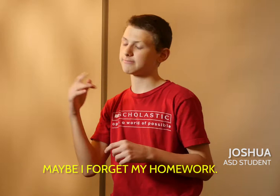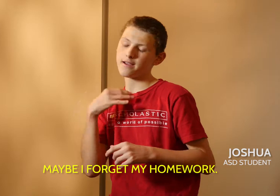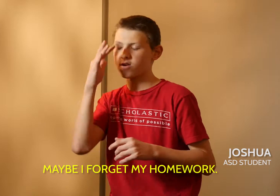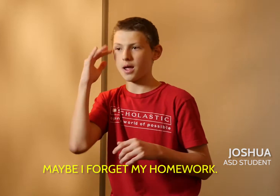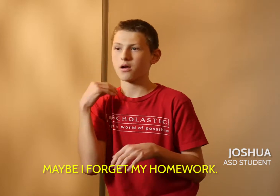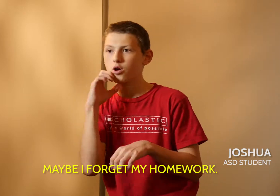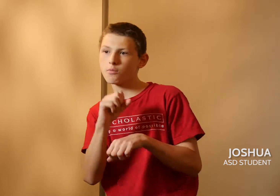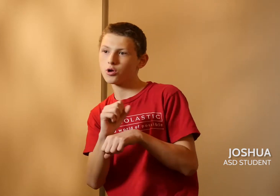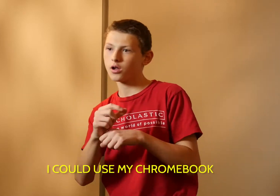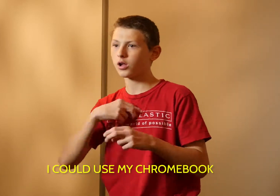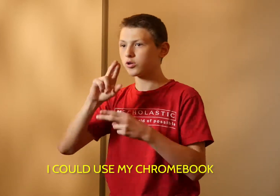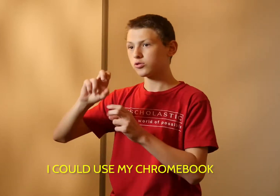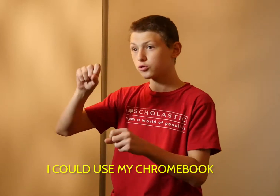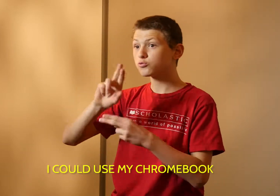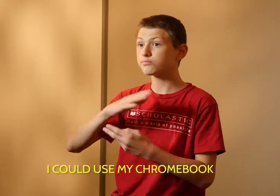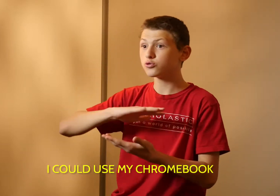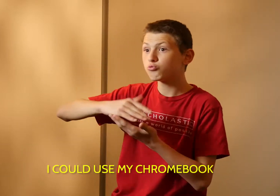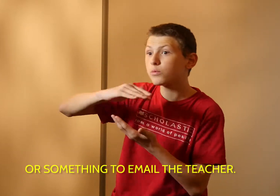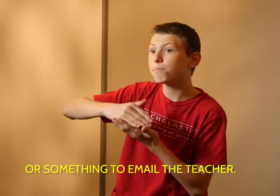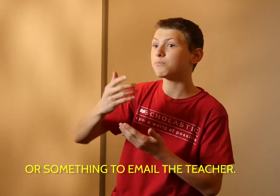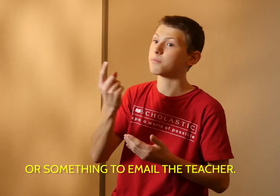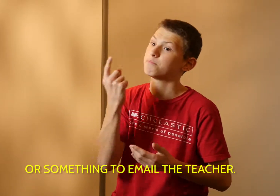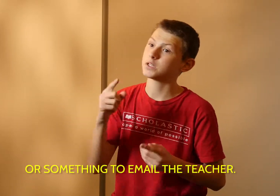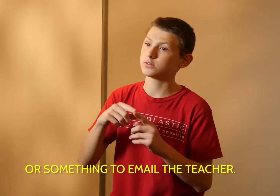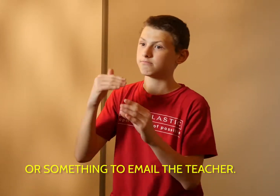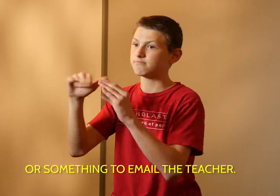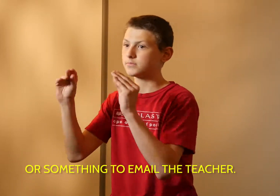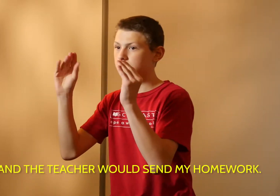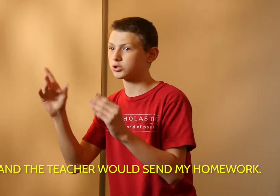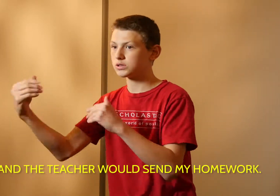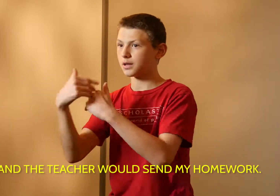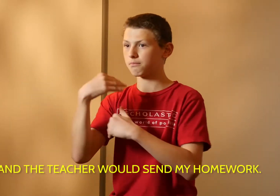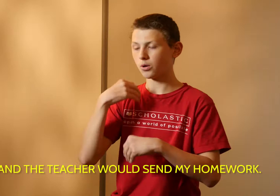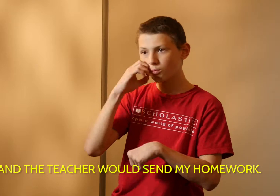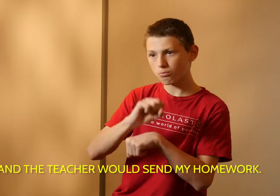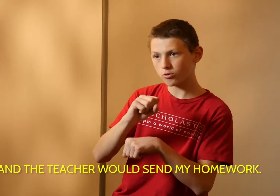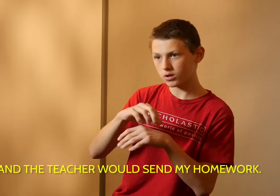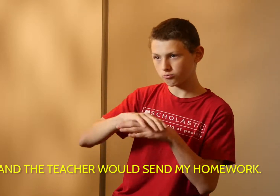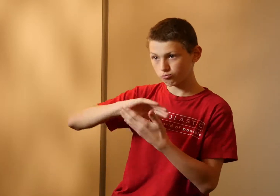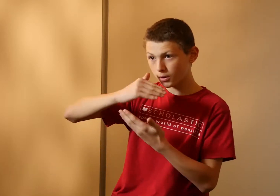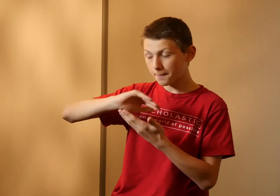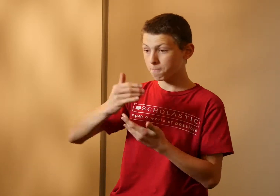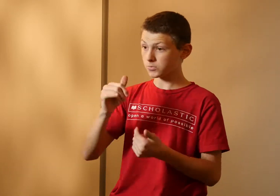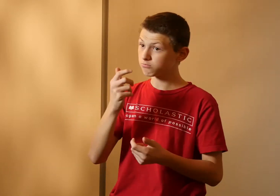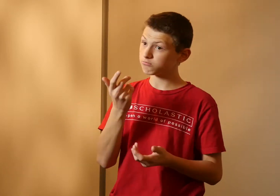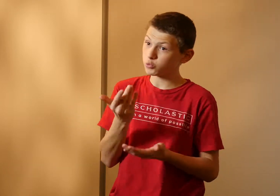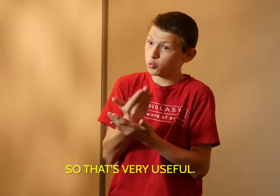my homework. I can use my Chromebook or something to email the teacher, and the teacher will send me my homebook. So that's